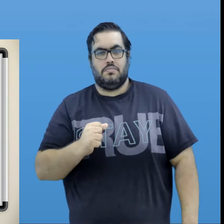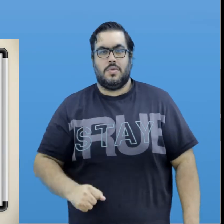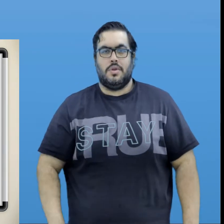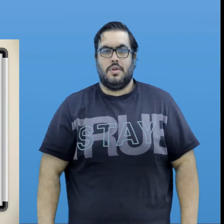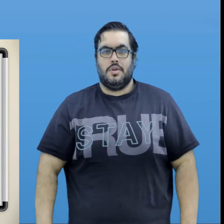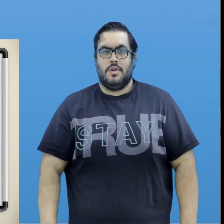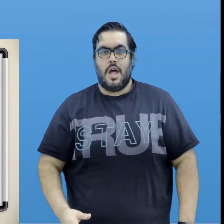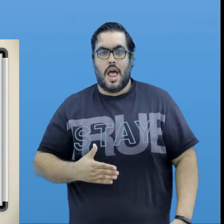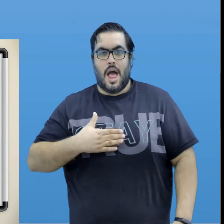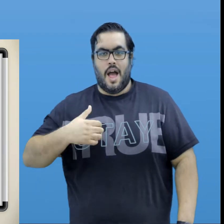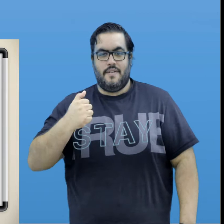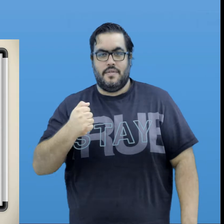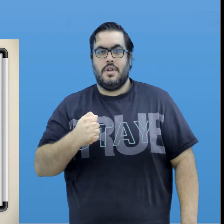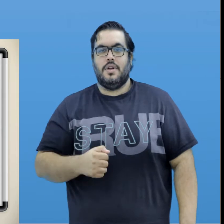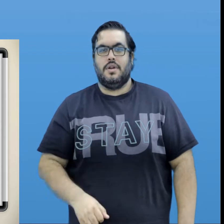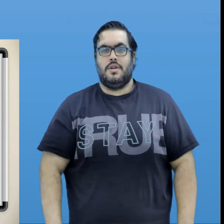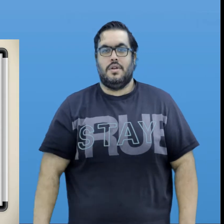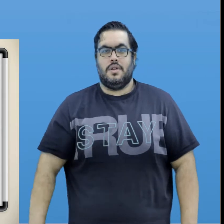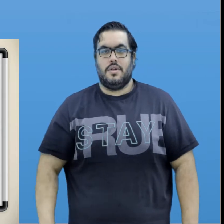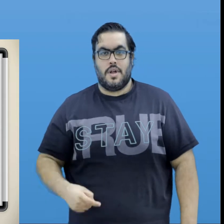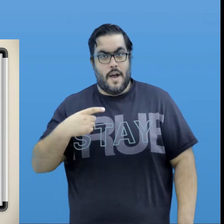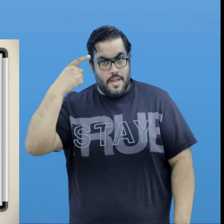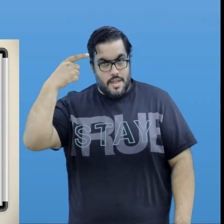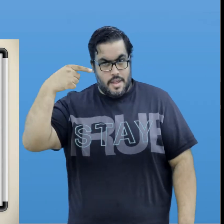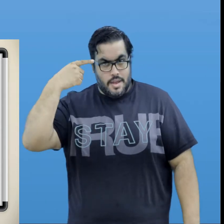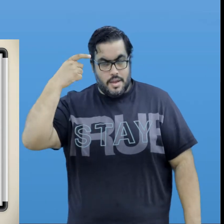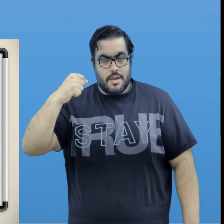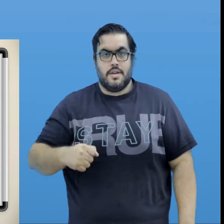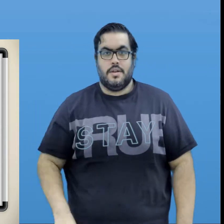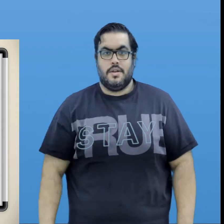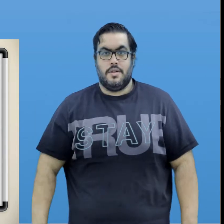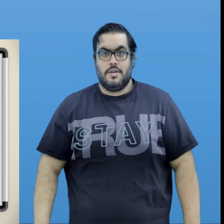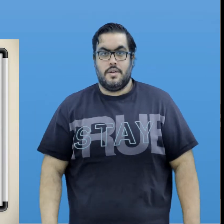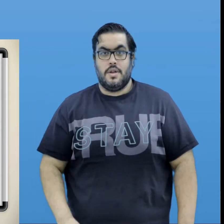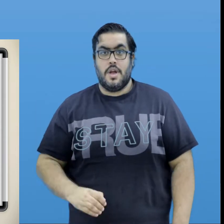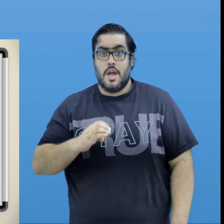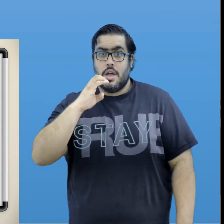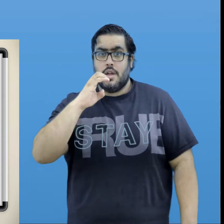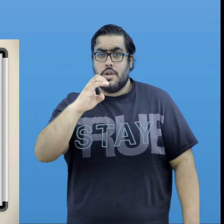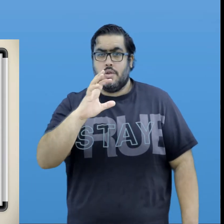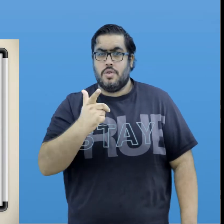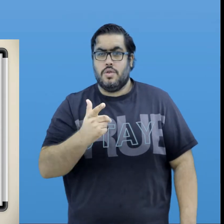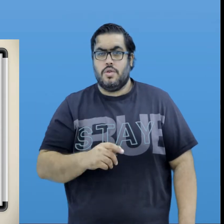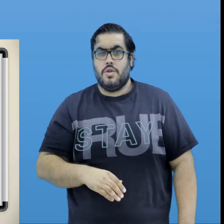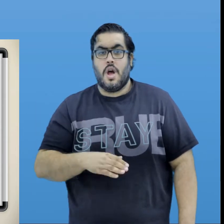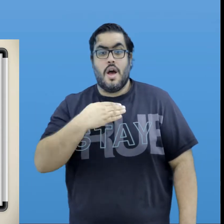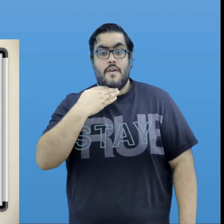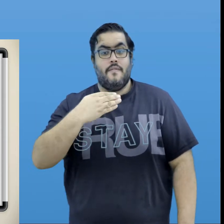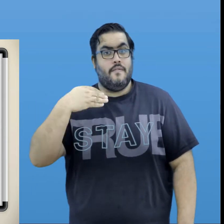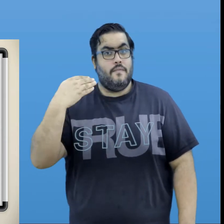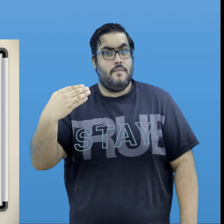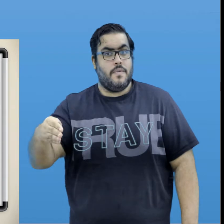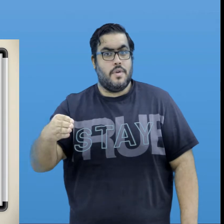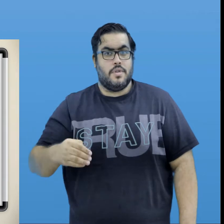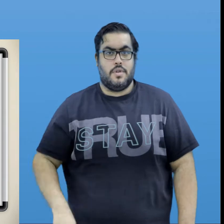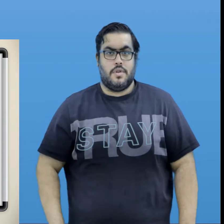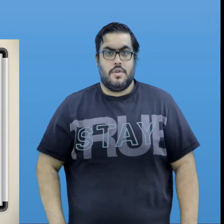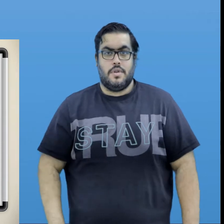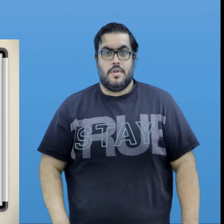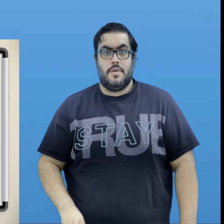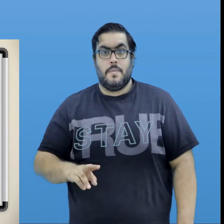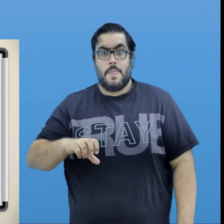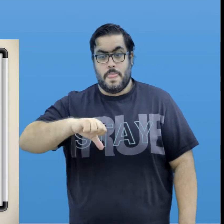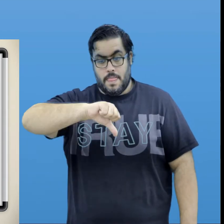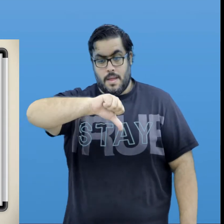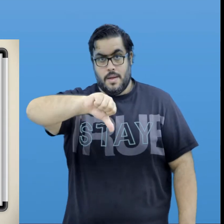required, and needed. These are some synonyms for the word vital. We also have the